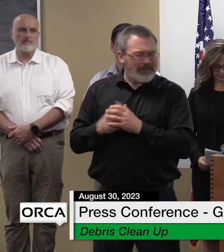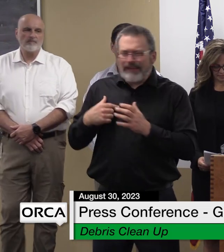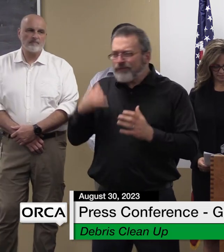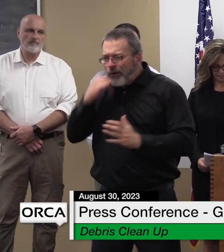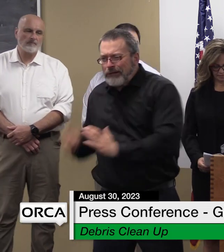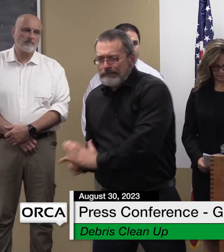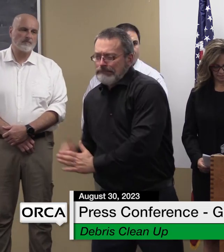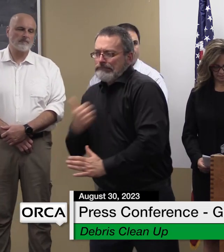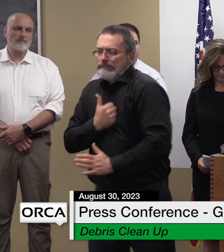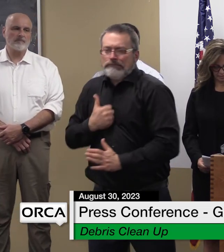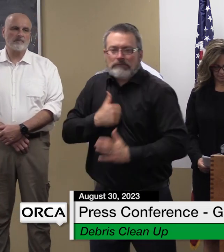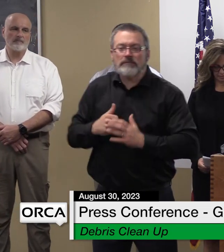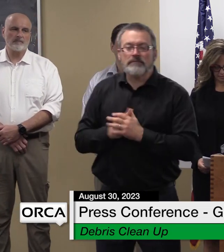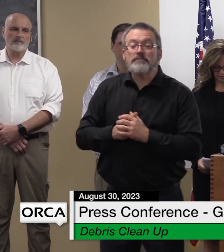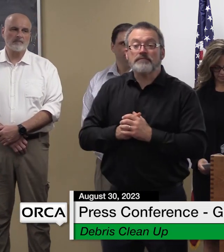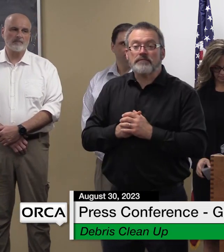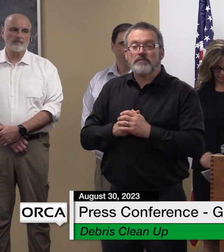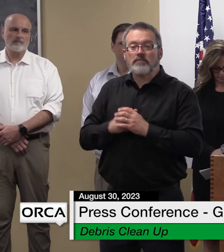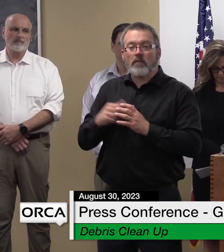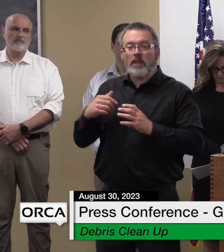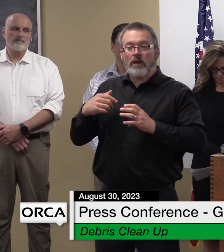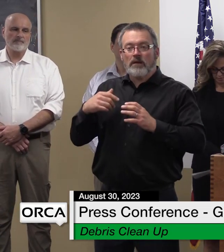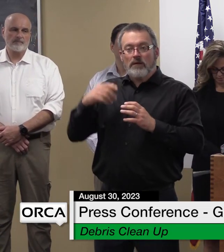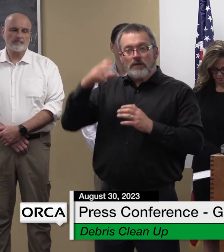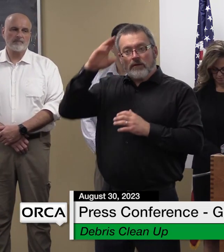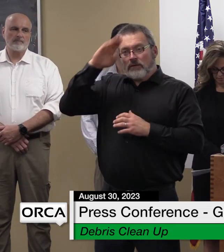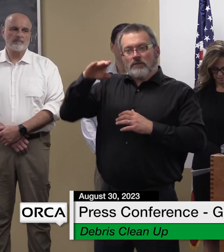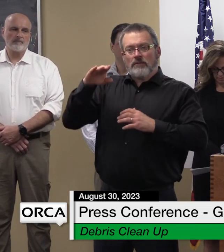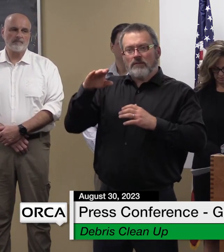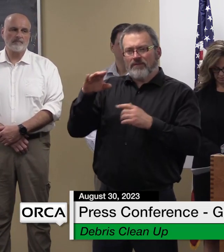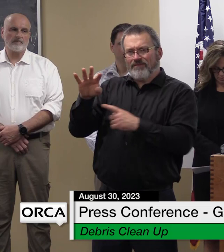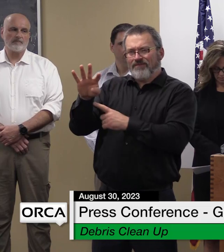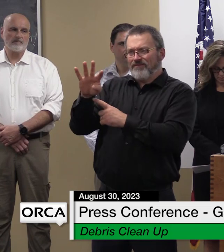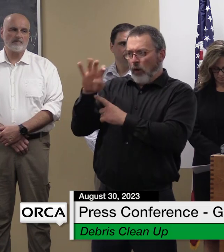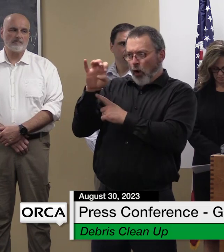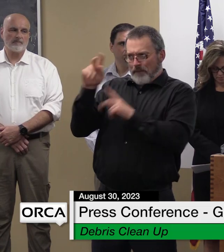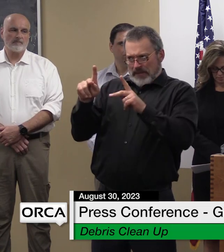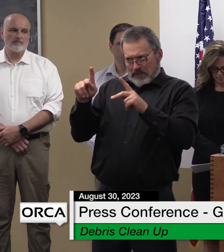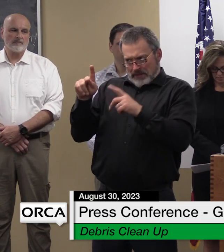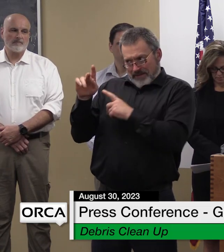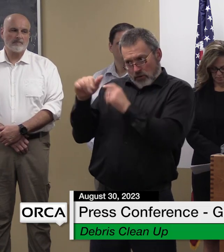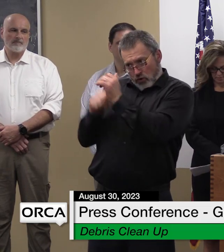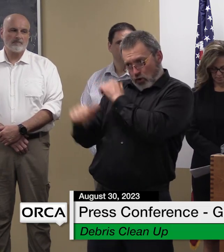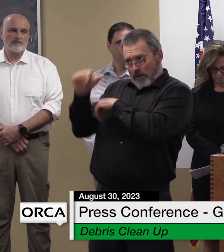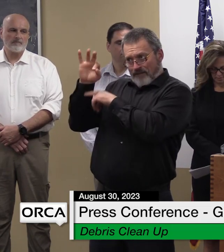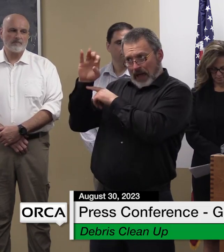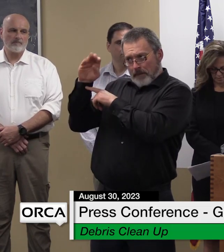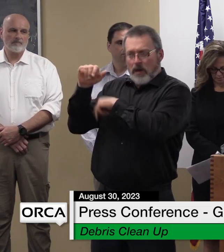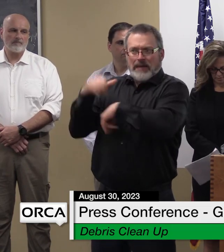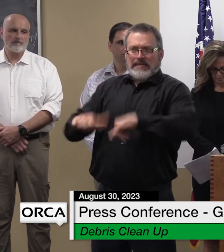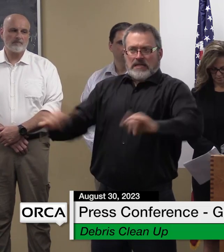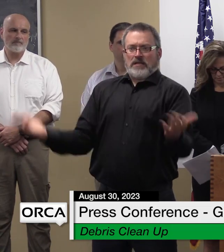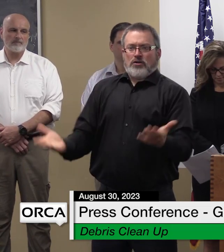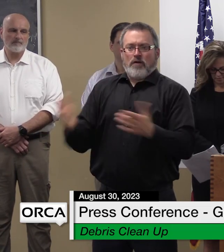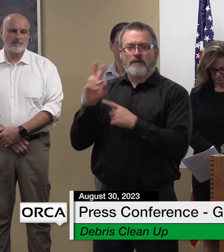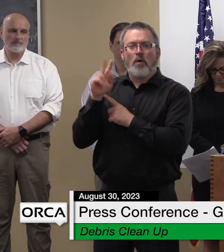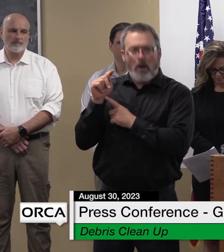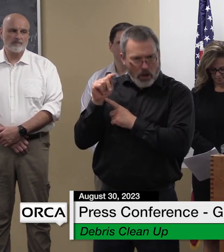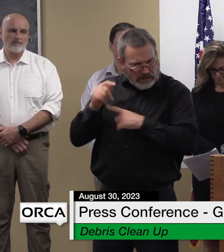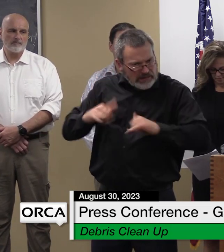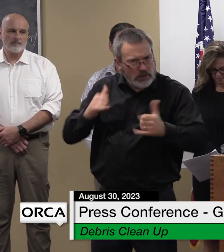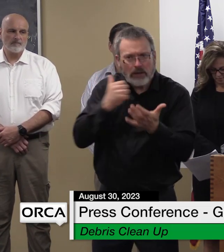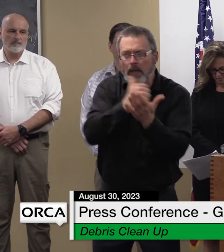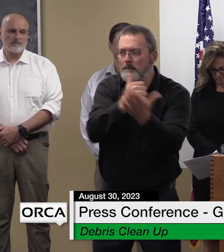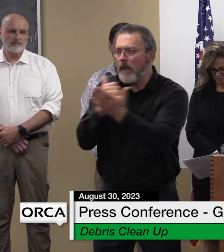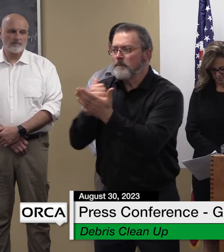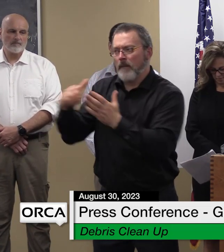But even so, we still have over 400 FEMA personnel here in Vermont assisting with the recovery. As